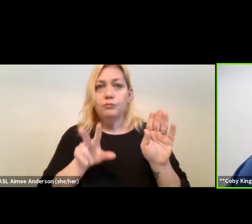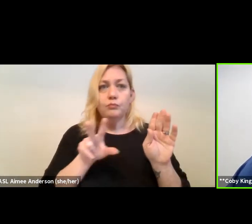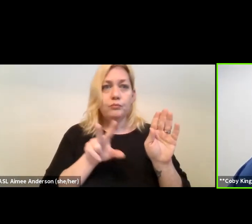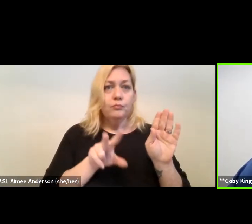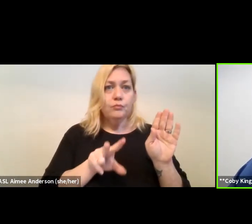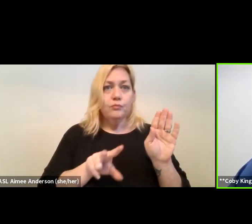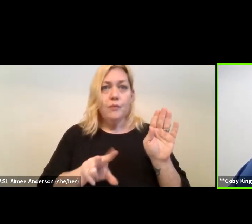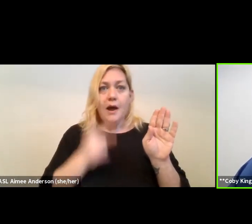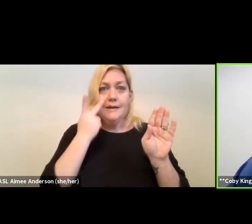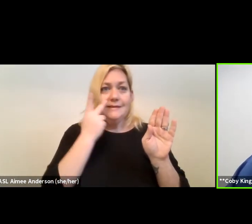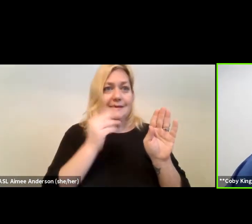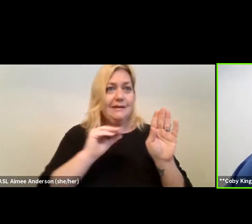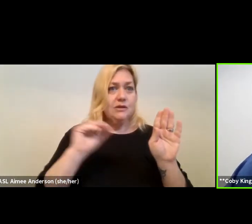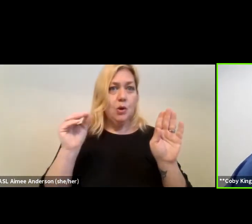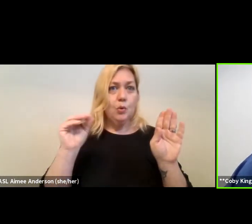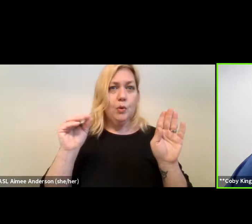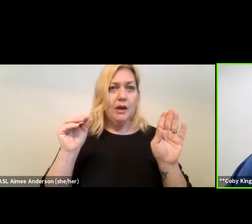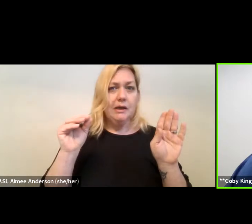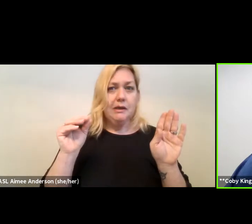don't see anyone.